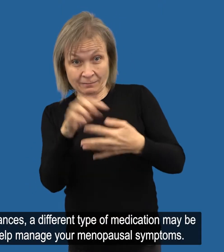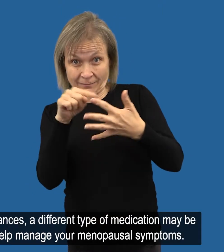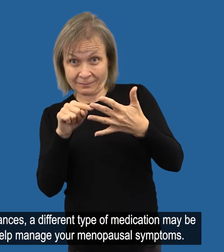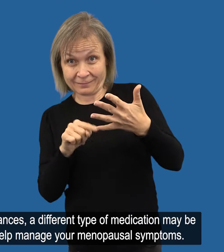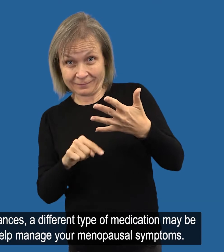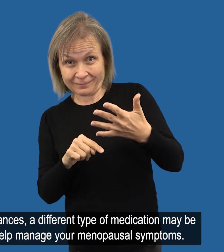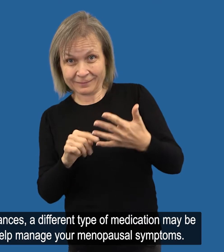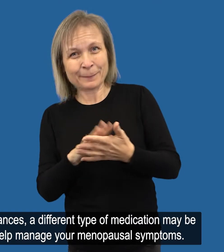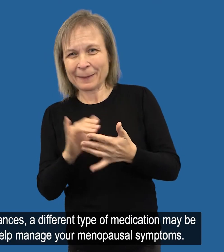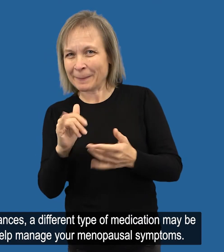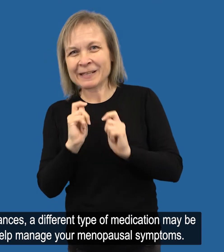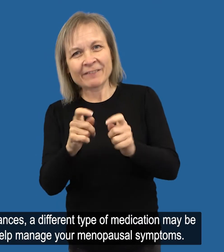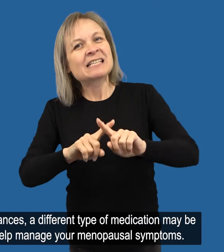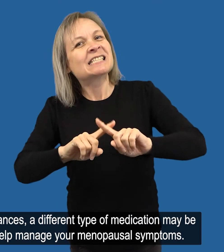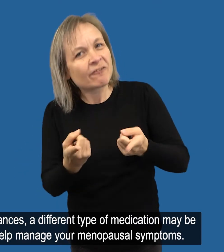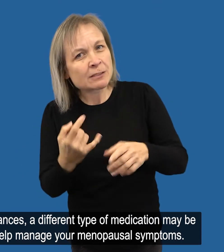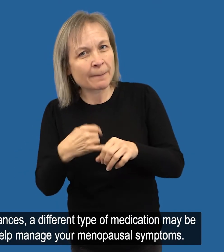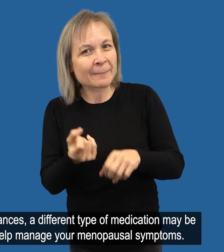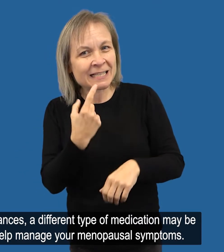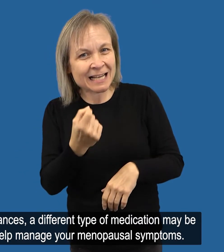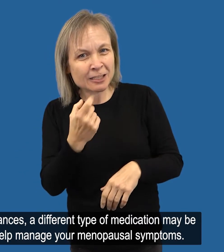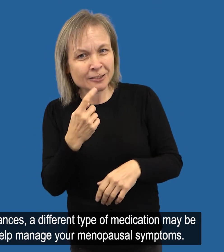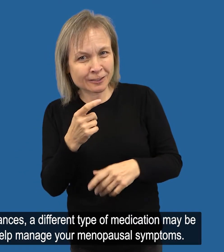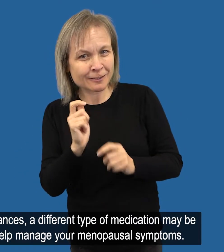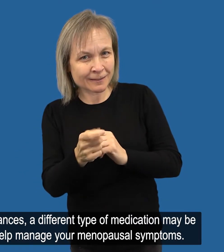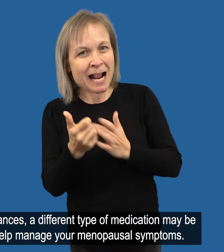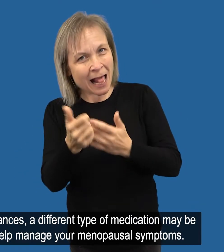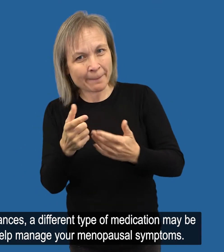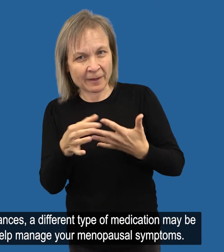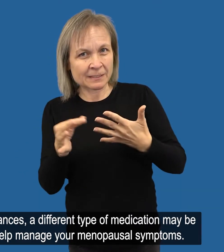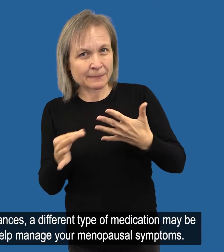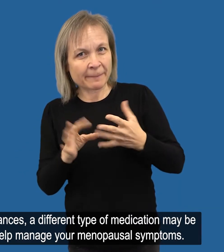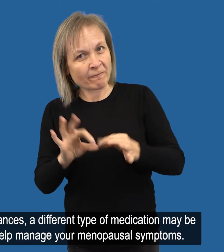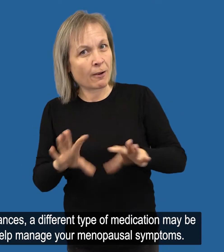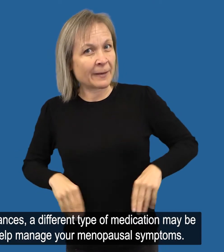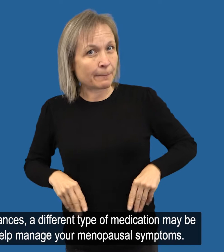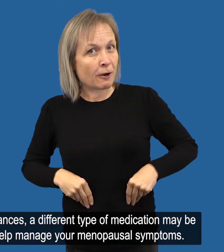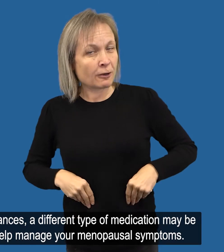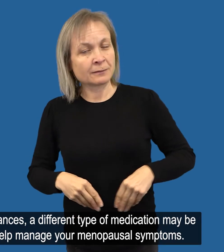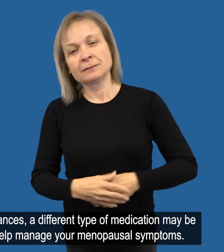In these circumstances, a different type of medication may be prescribed to help manage your menopausal symptoms.